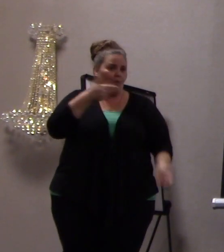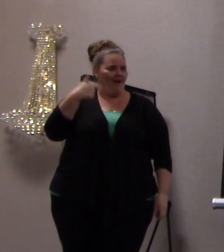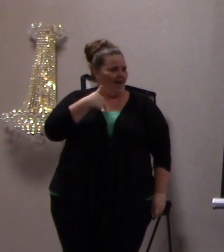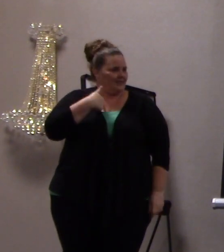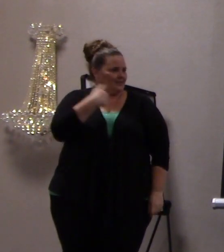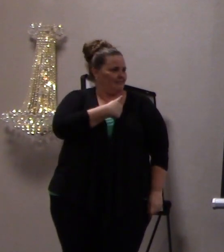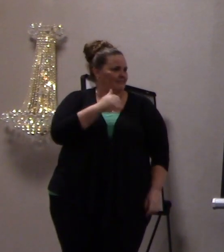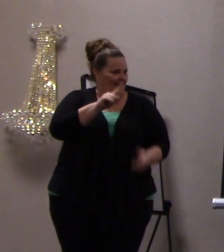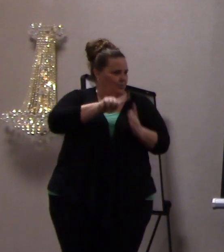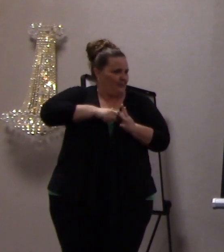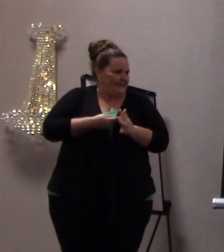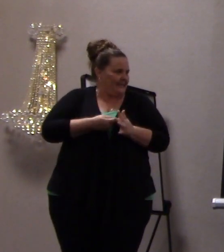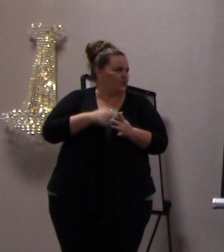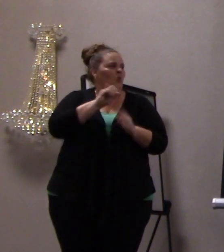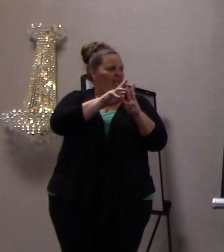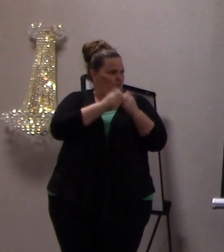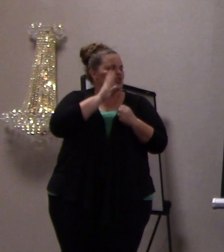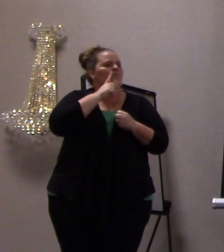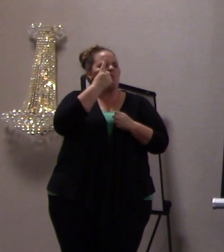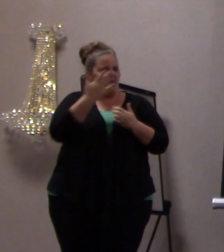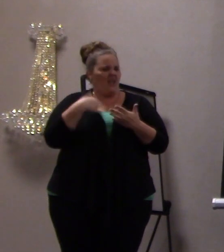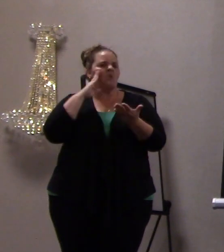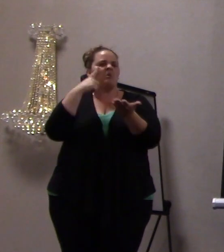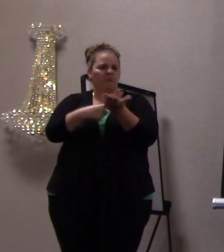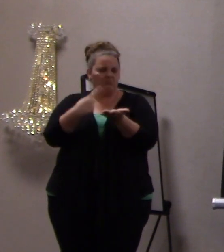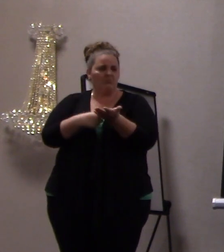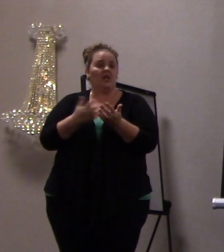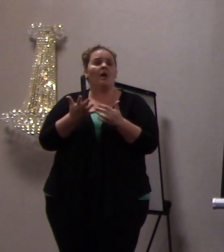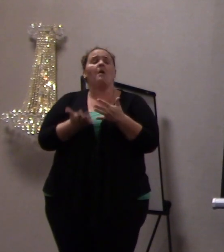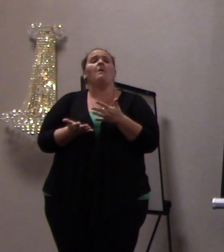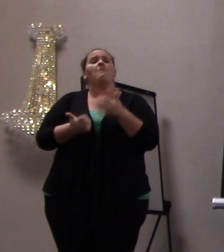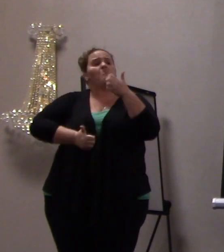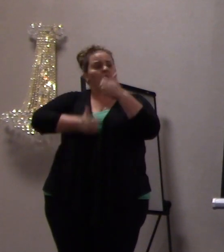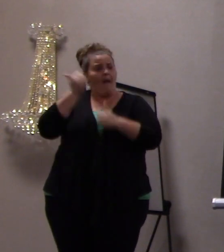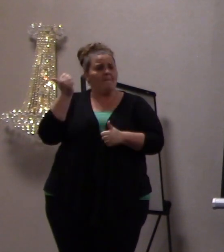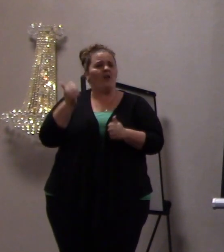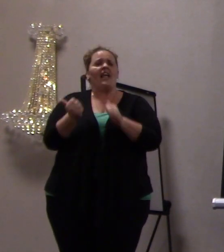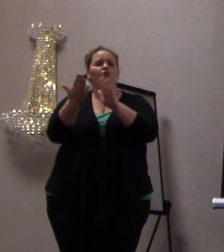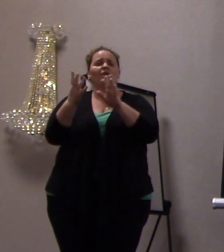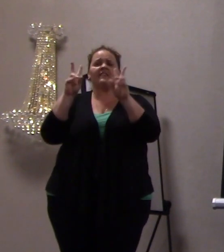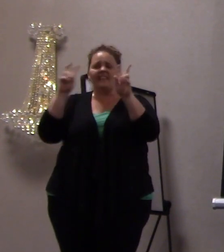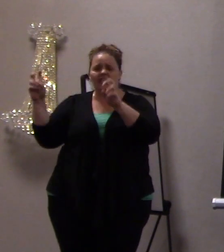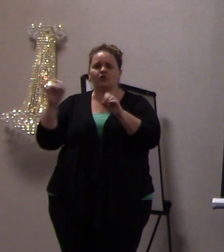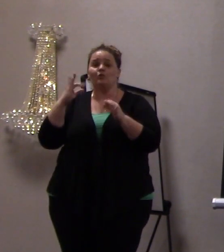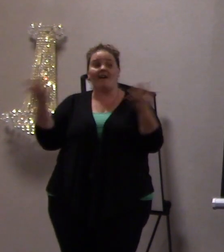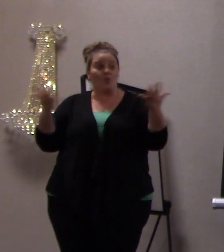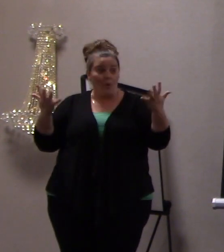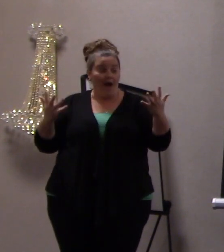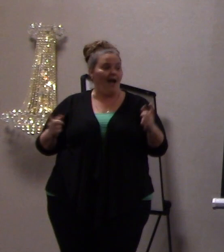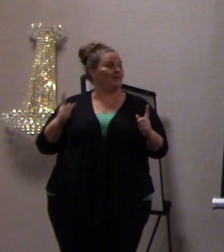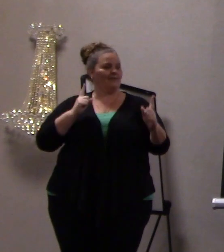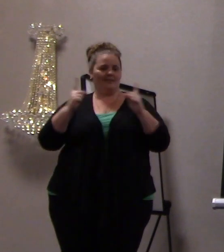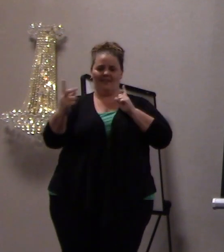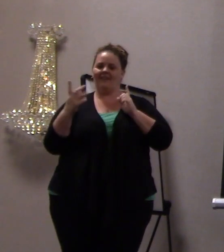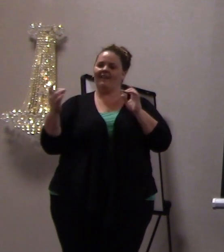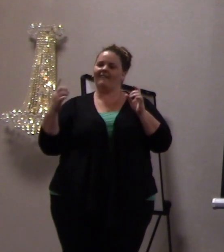obviously. That's where it begins. So that workshop is going to be one of the things I talk about. Primarily, it addresses the issue of horizontal violence. That